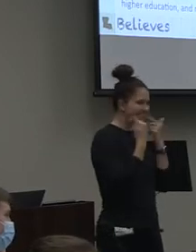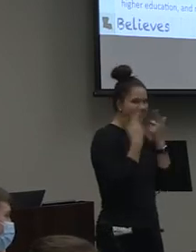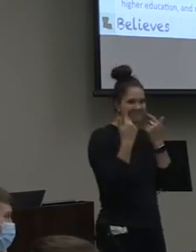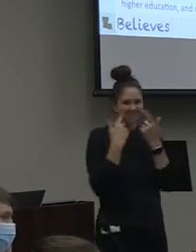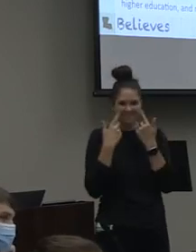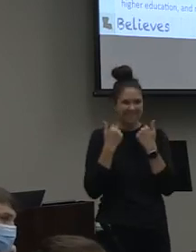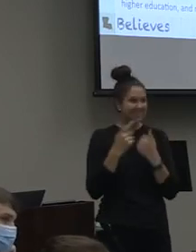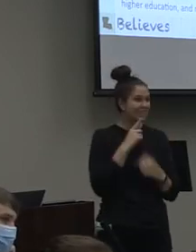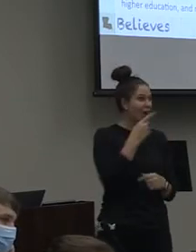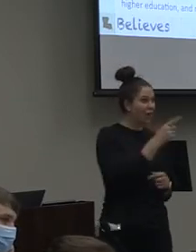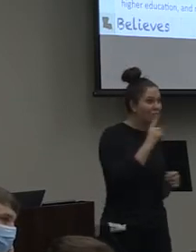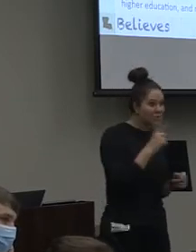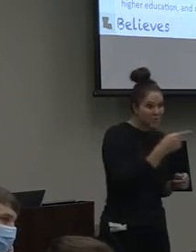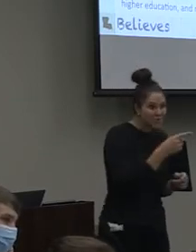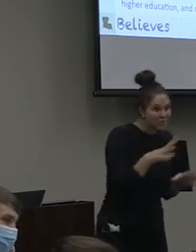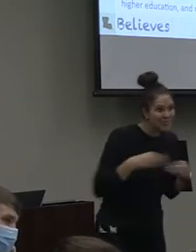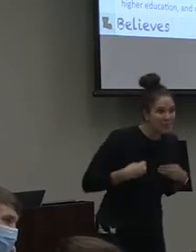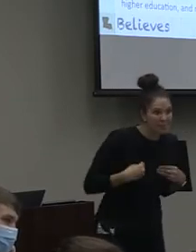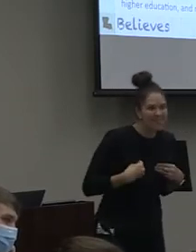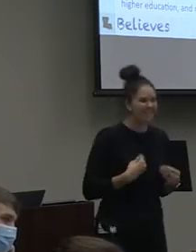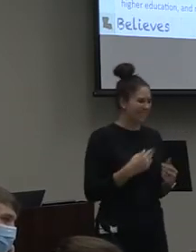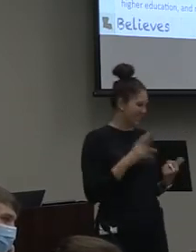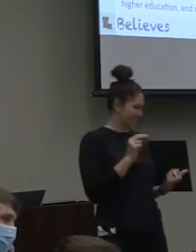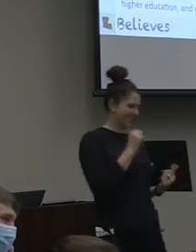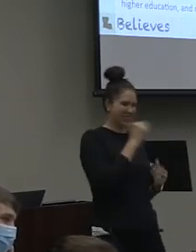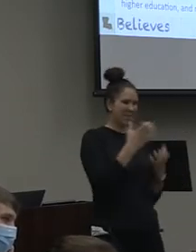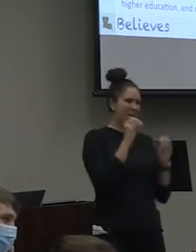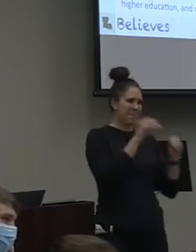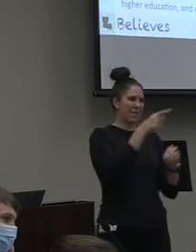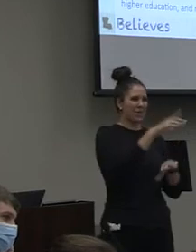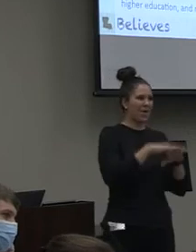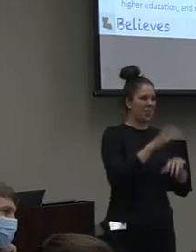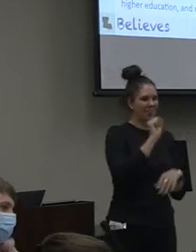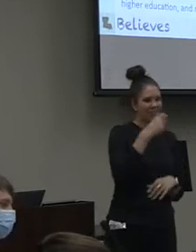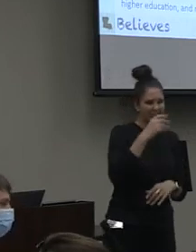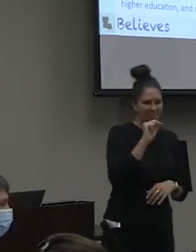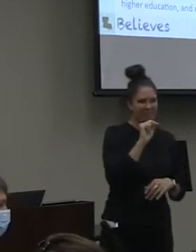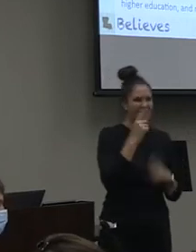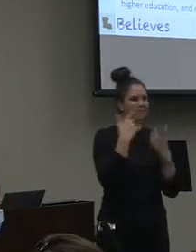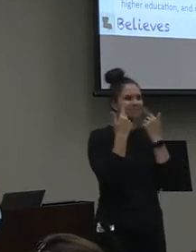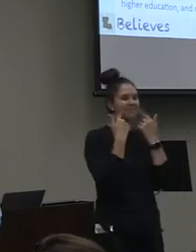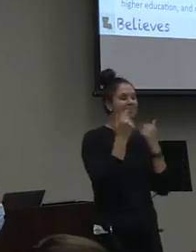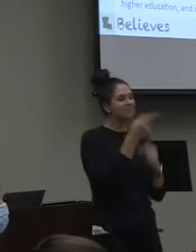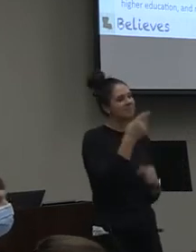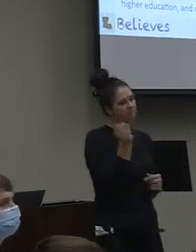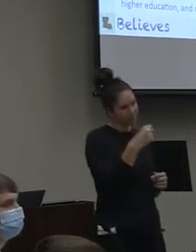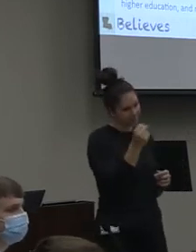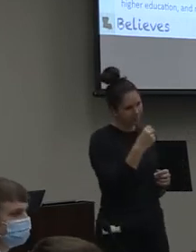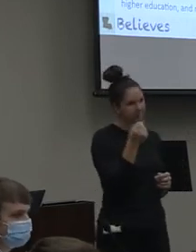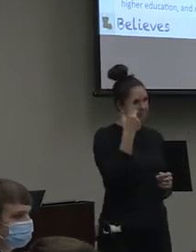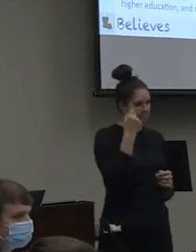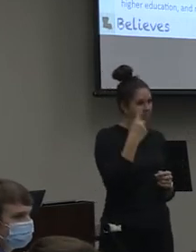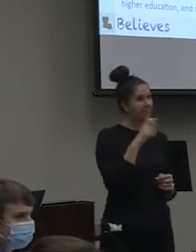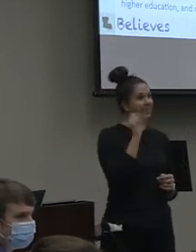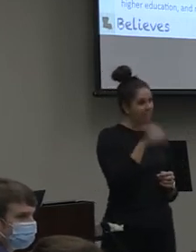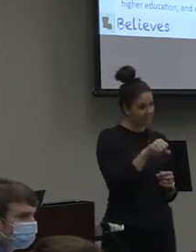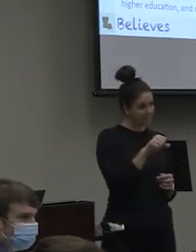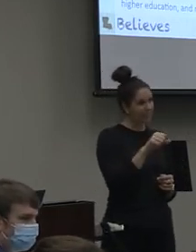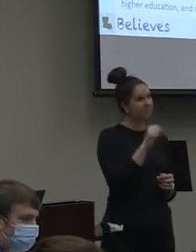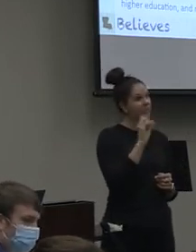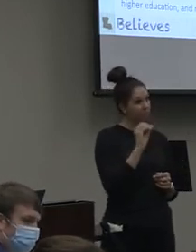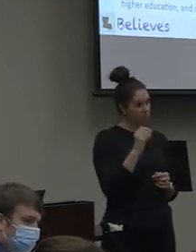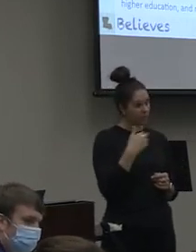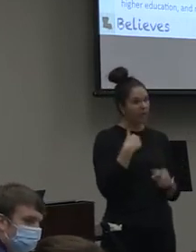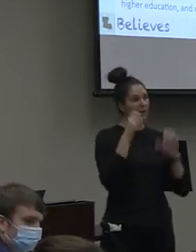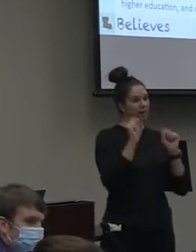are you receptive to it? Not to put you on the spot. Right, absolutely. Yes, and so I